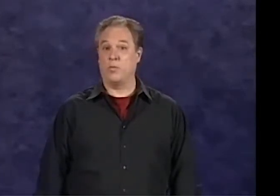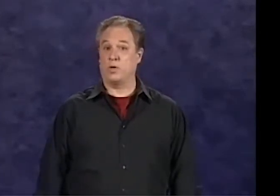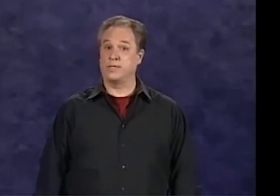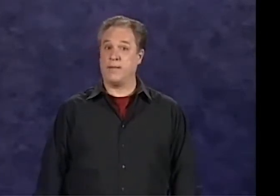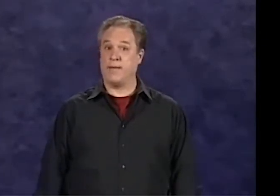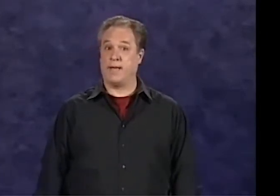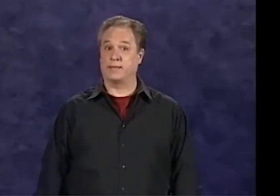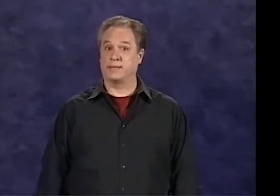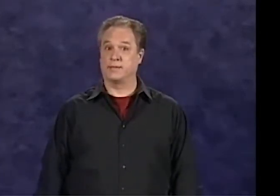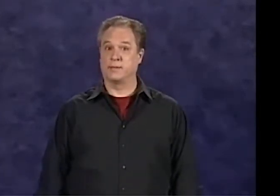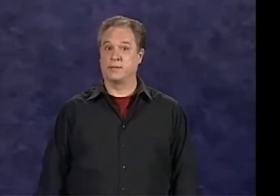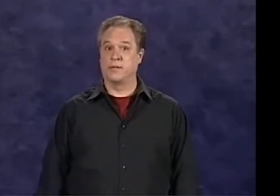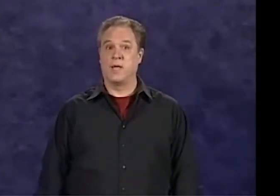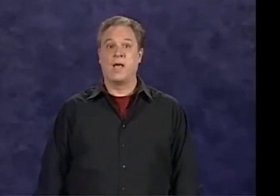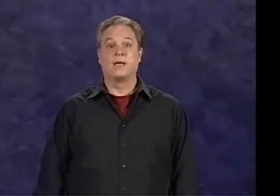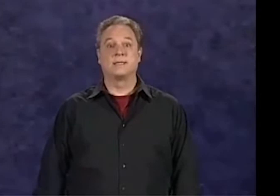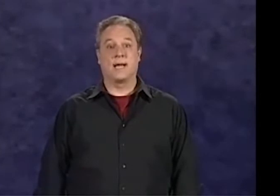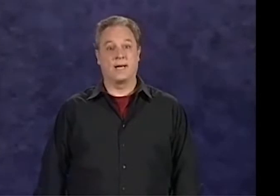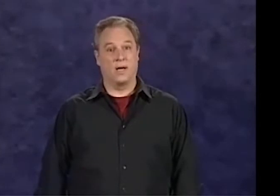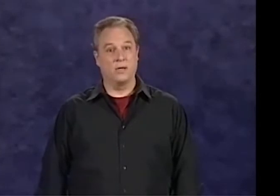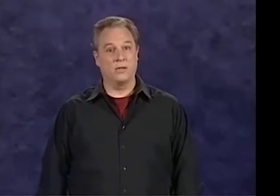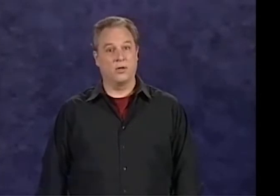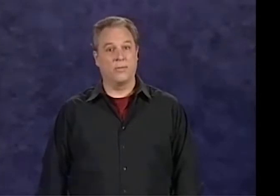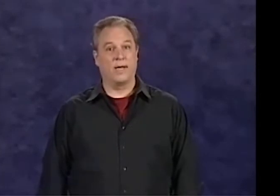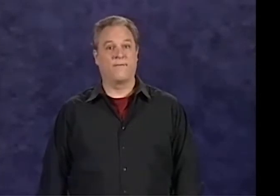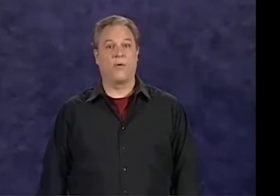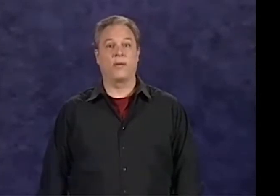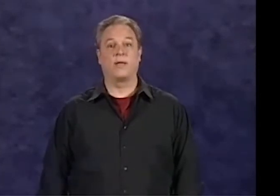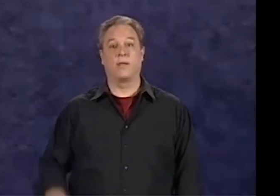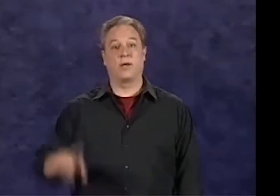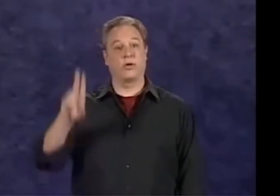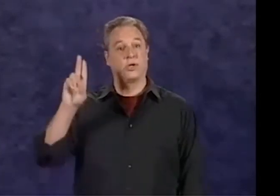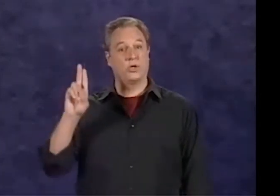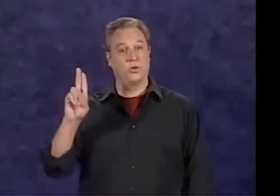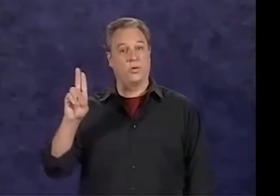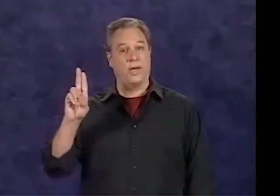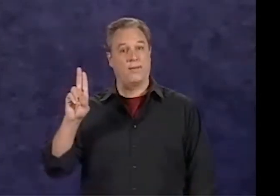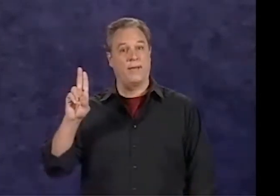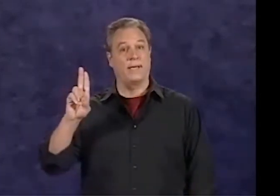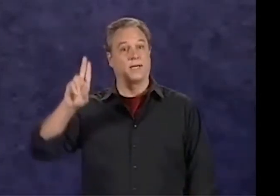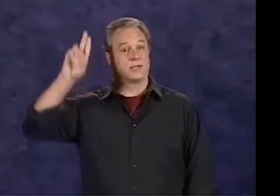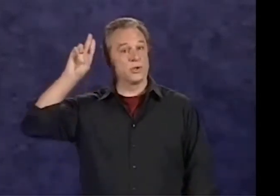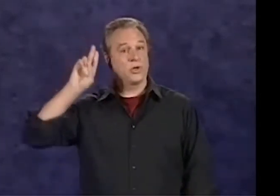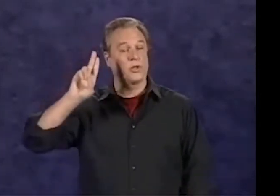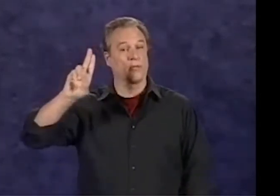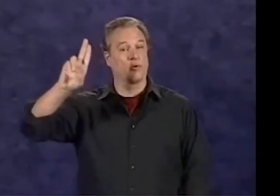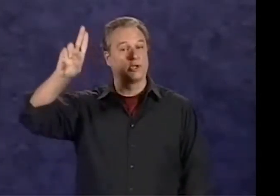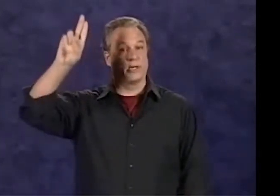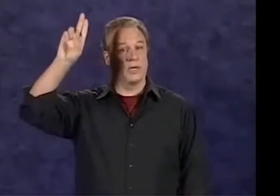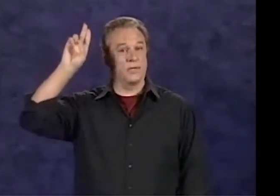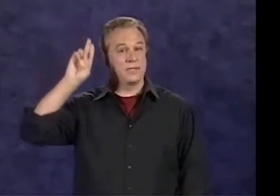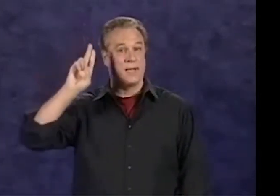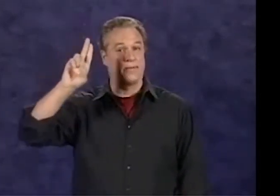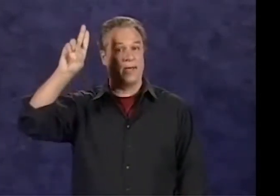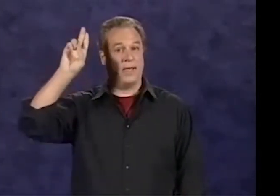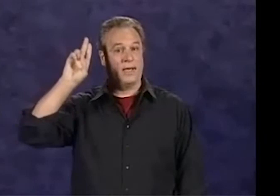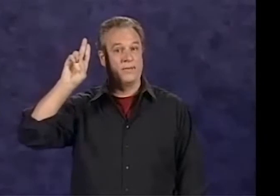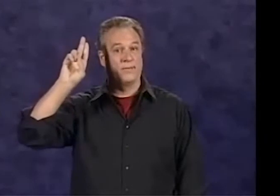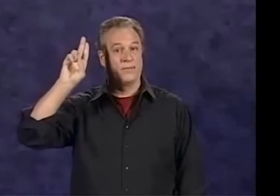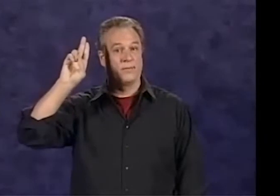hats. Sign uncle by forming the letter U and making a circular motion near the top of the head. In some places,